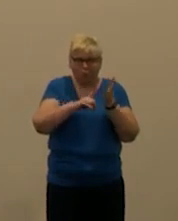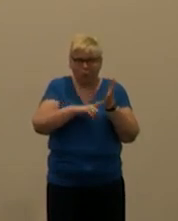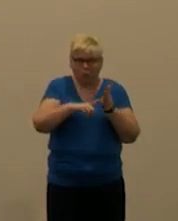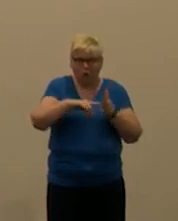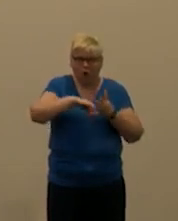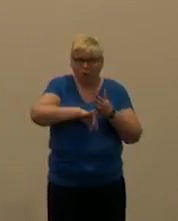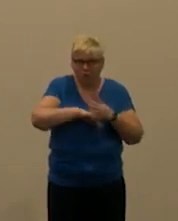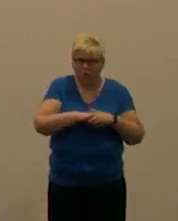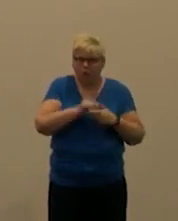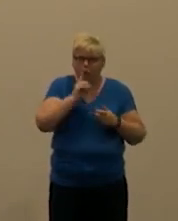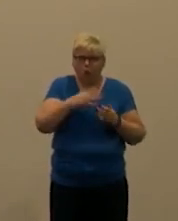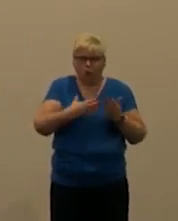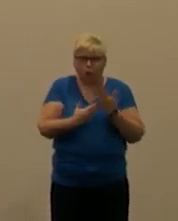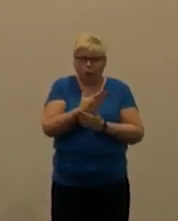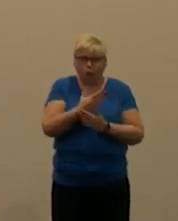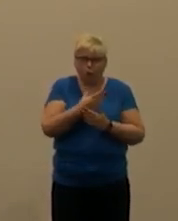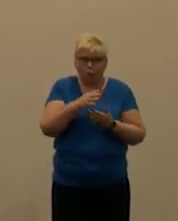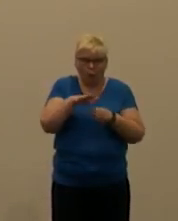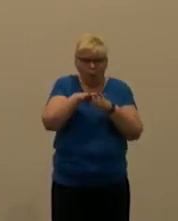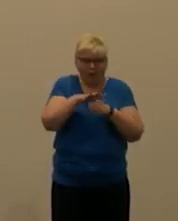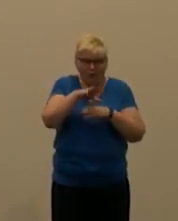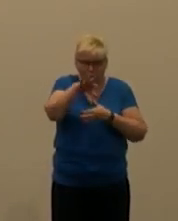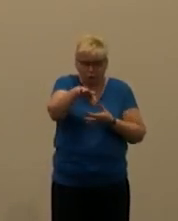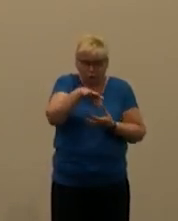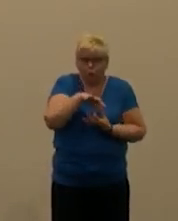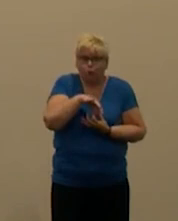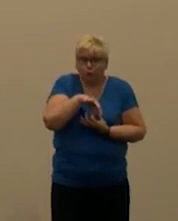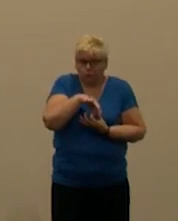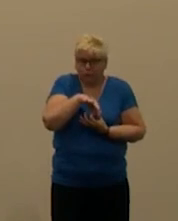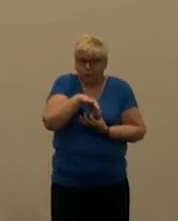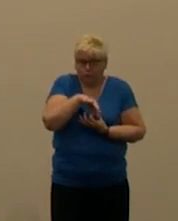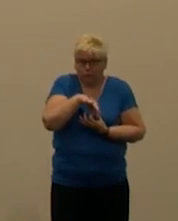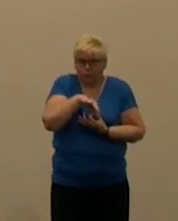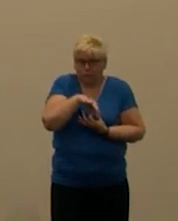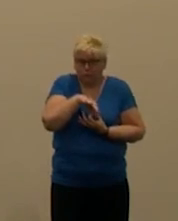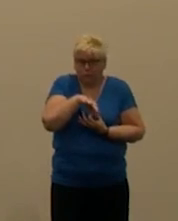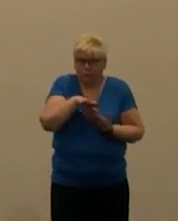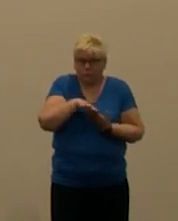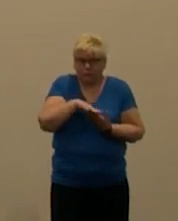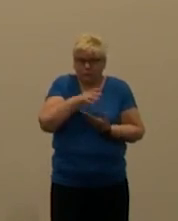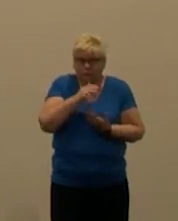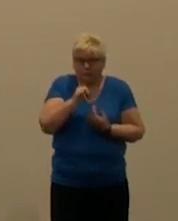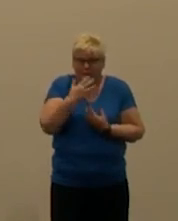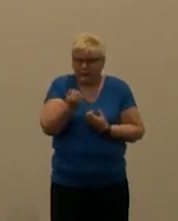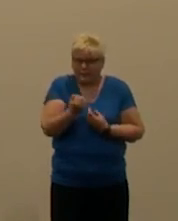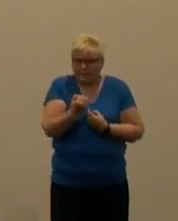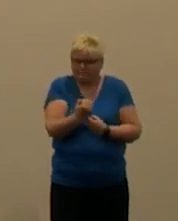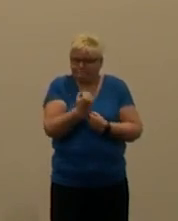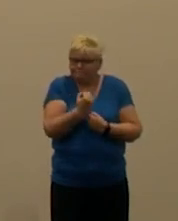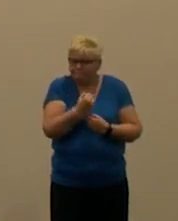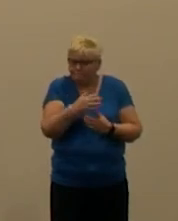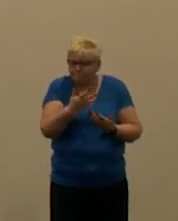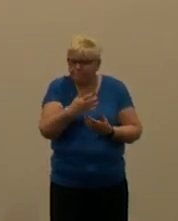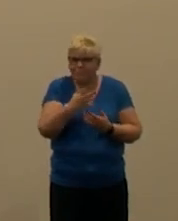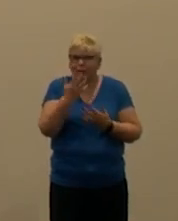new location to the MPLS environment, it has a long provisioning duration. And